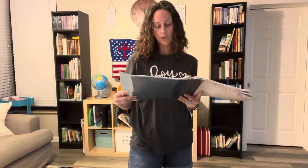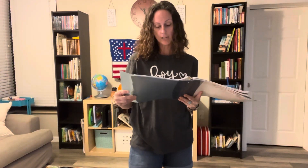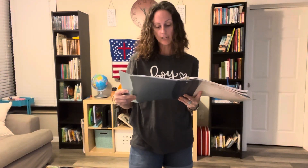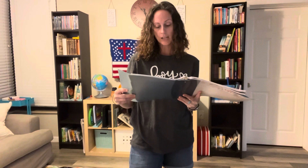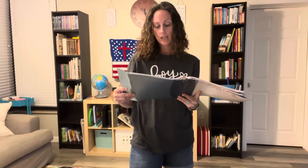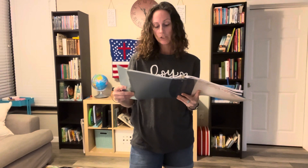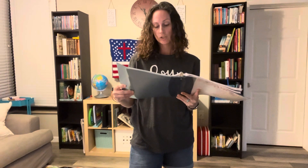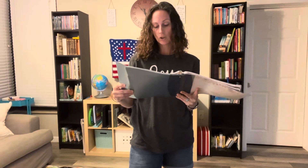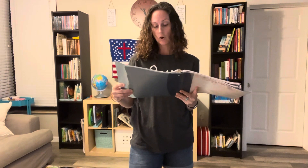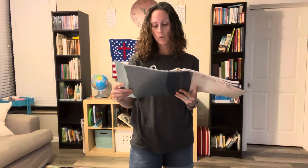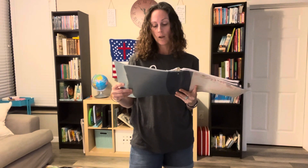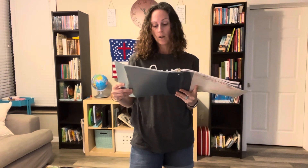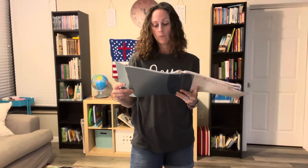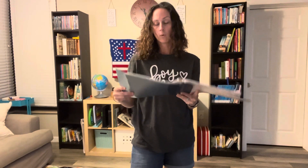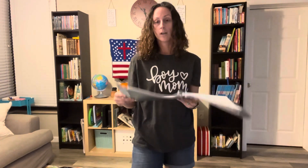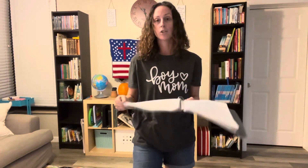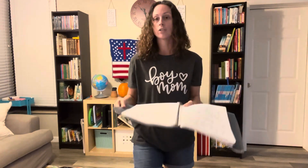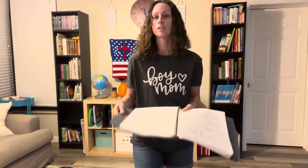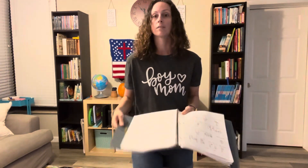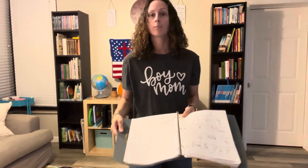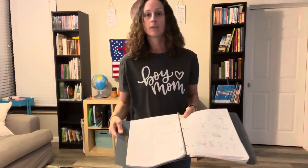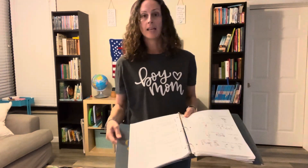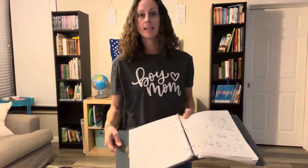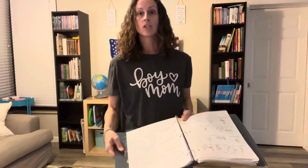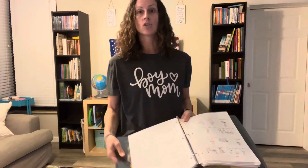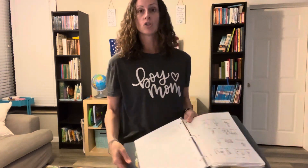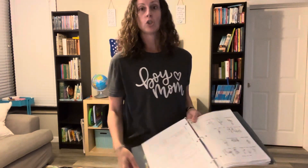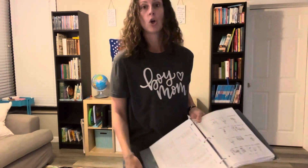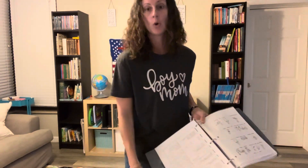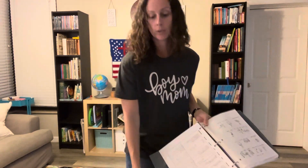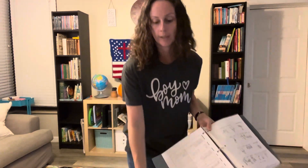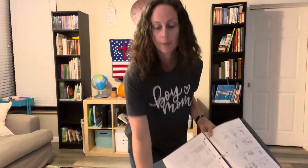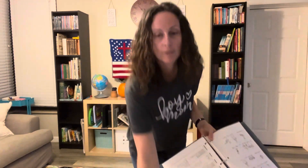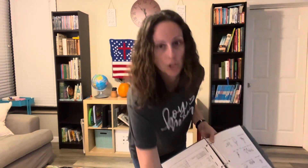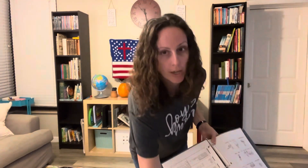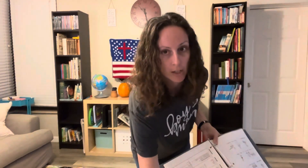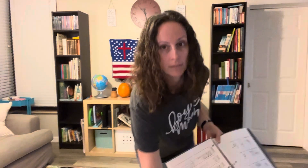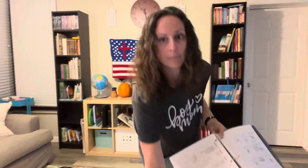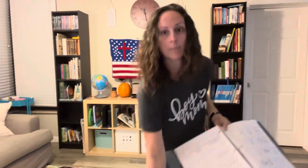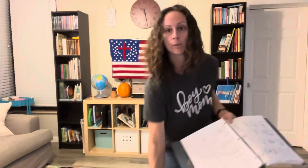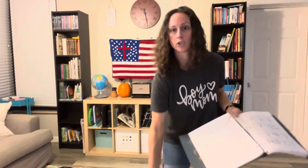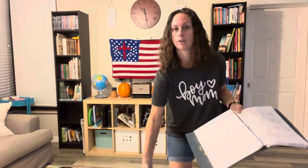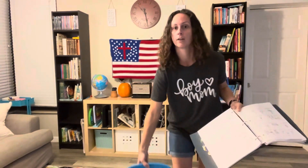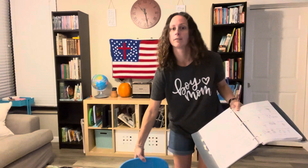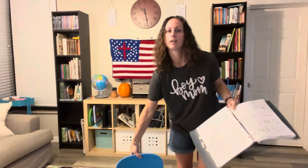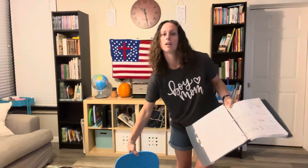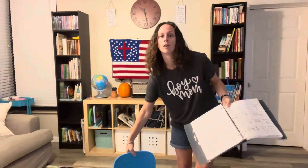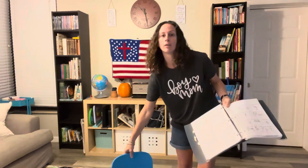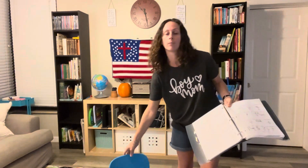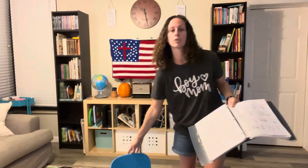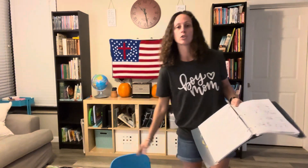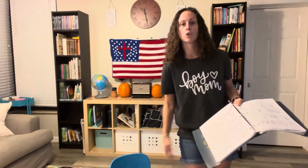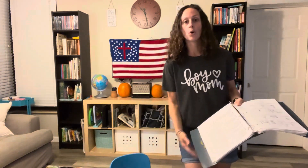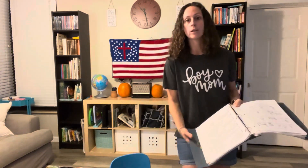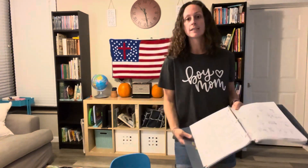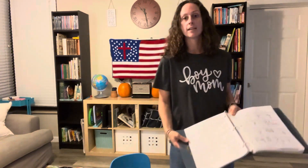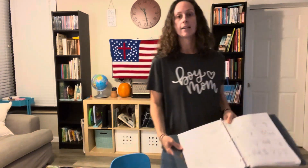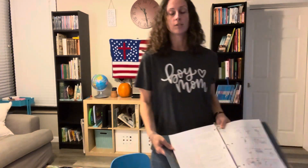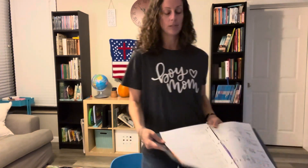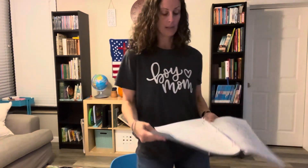conjugating. So we're gonna just pretend to slowly, like we have a chair. Pull a chair over here. Like we're slowly sitting as we say it.